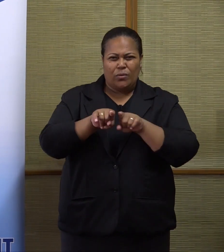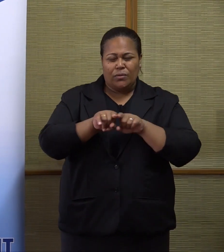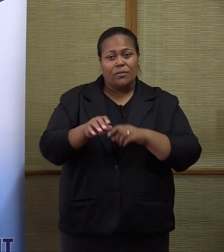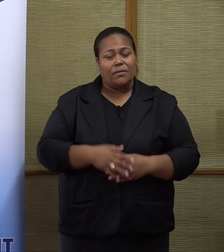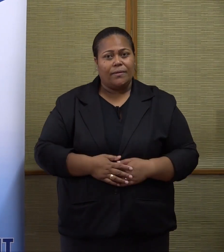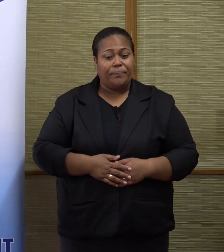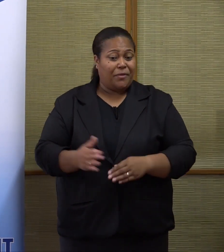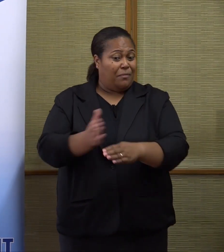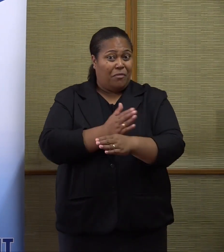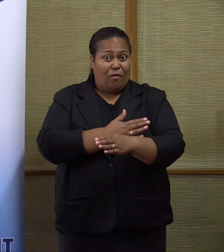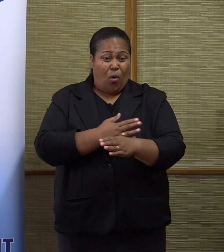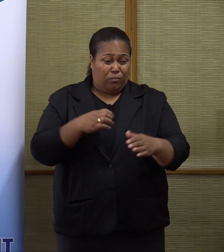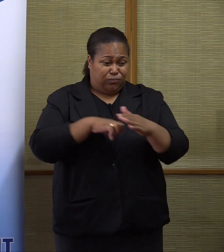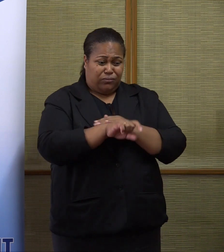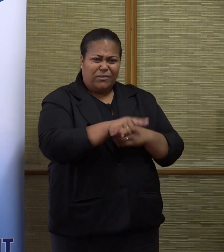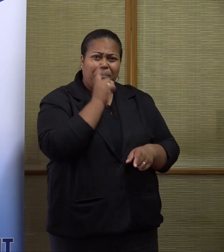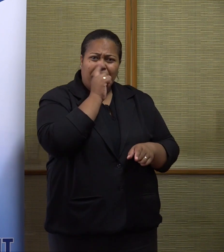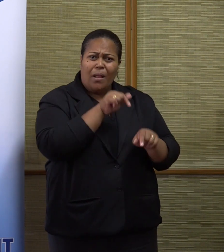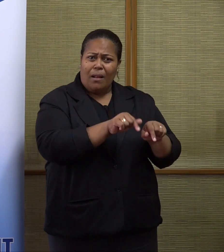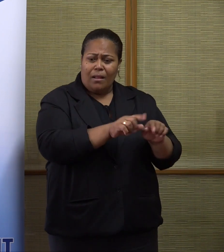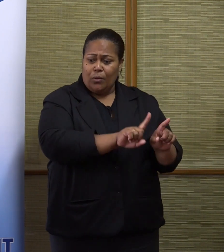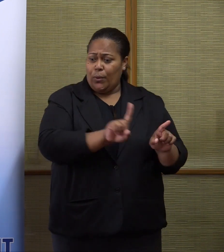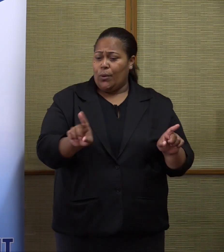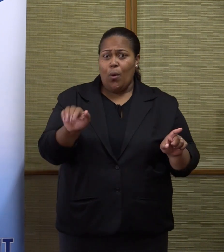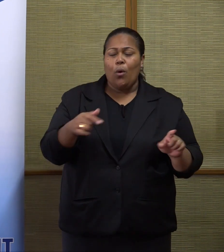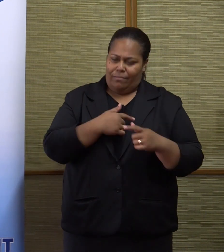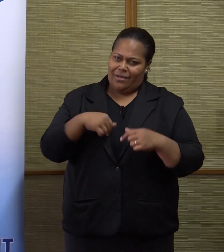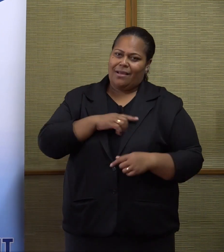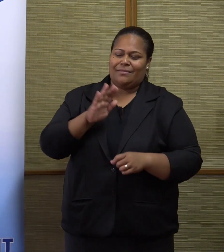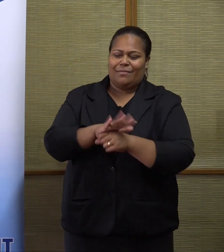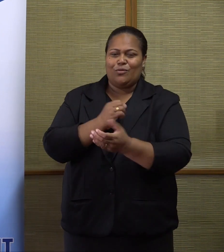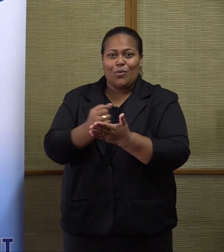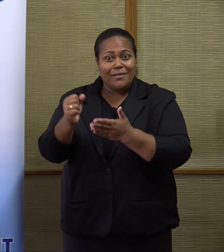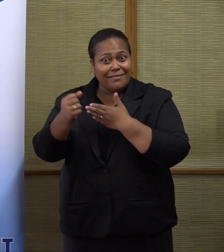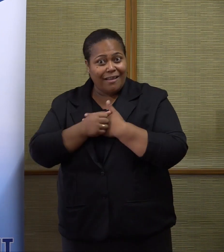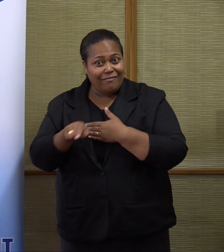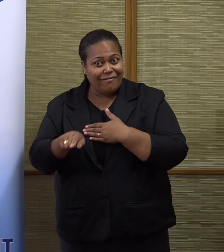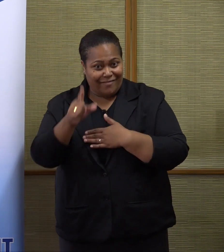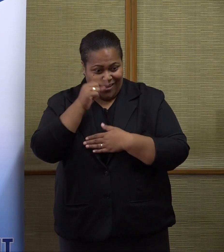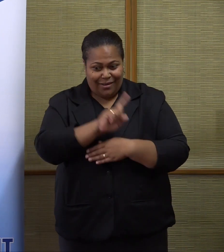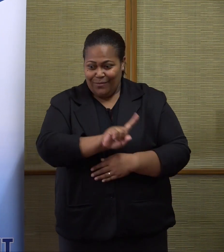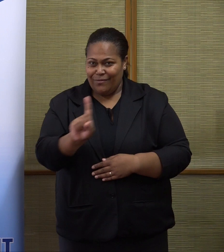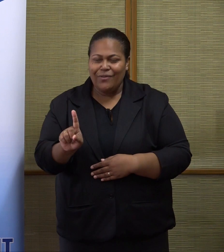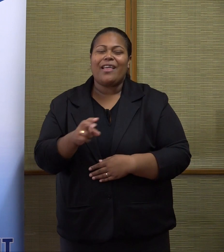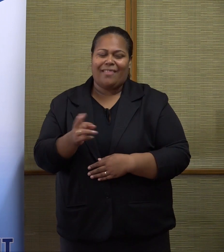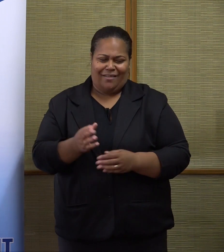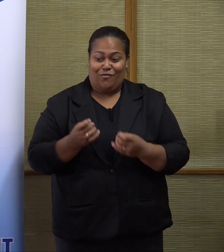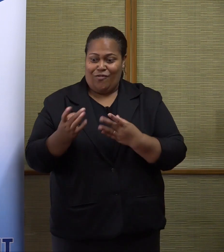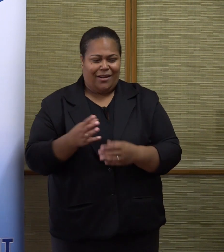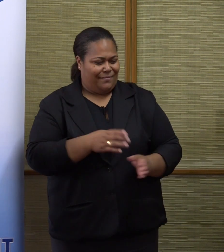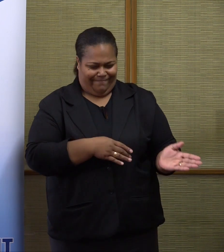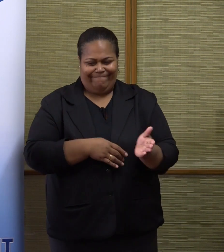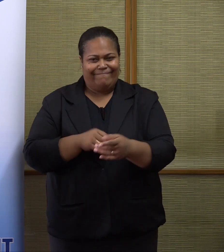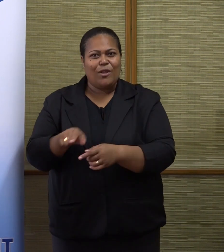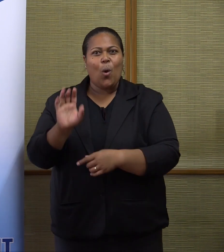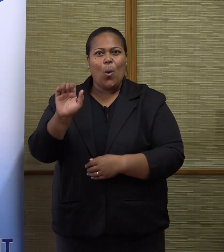evacuees return home, we will ensure that their homes are safe. As of when Commissioner Norton is able to compile the assessment